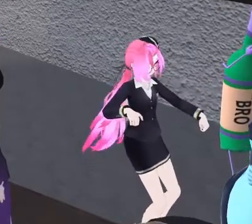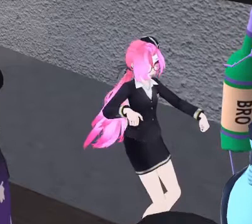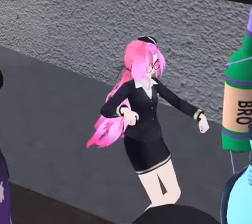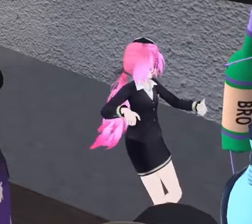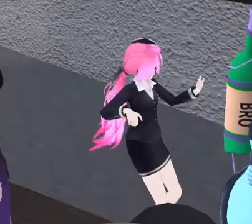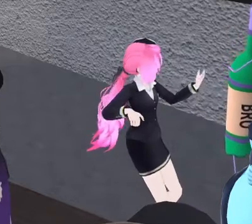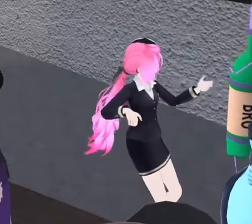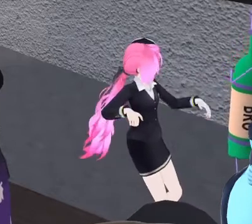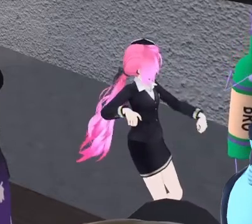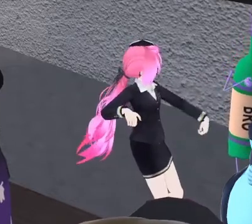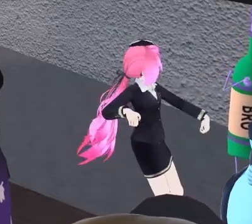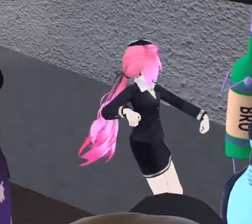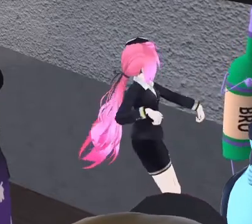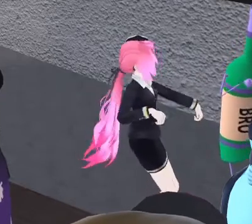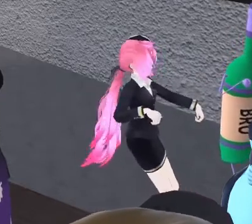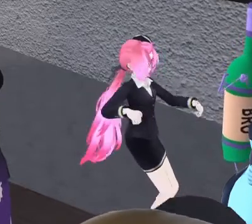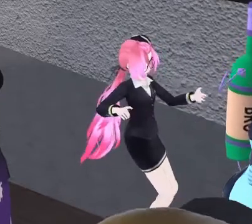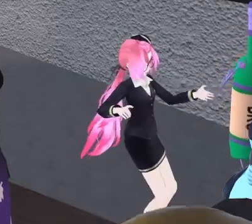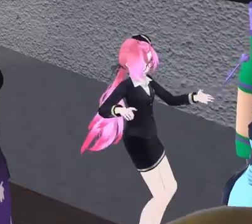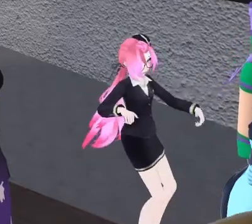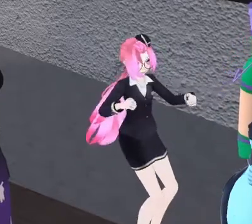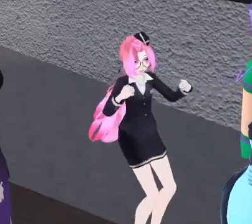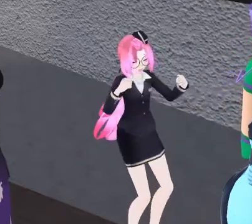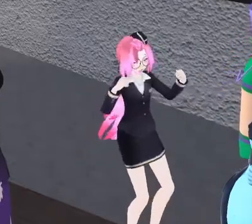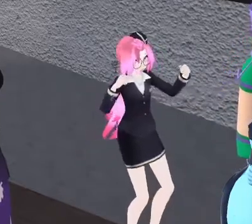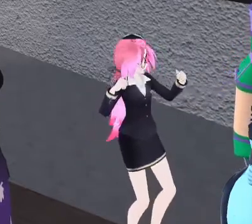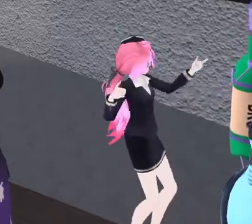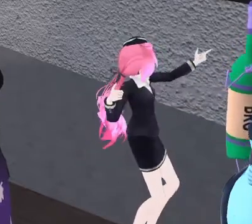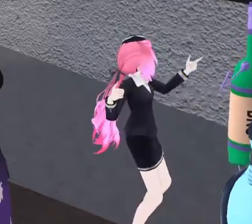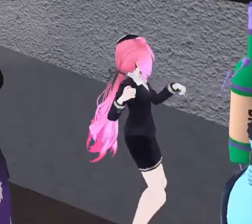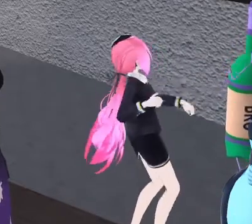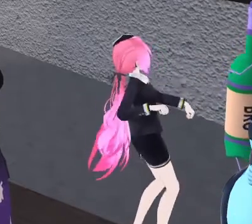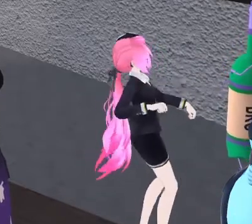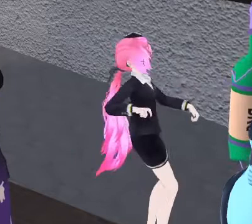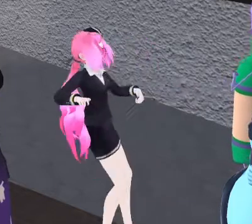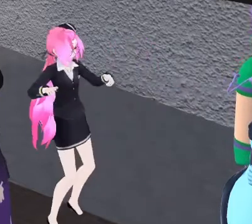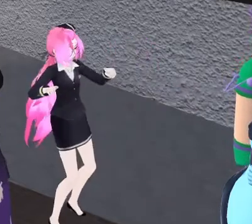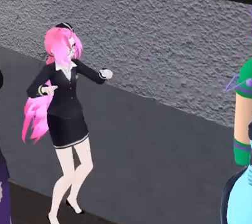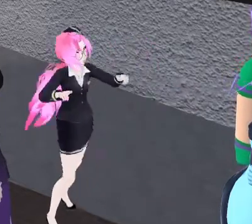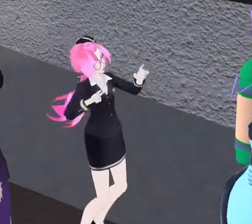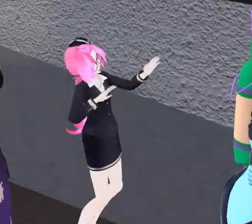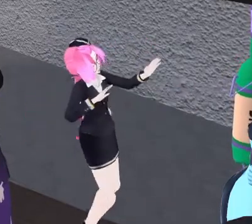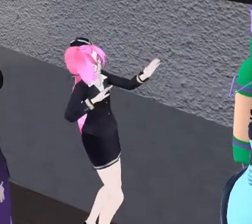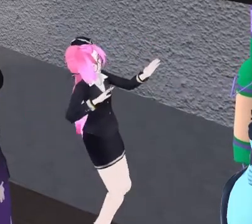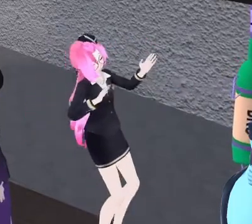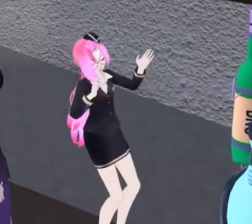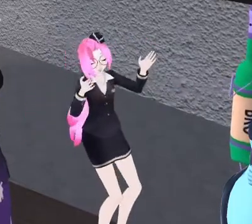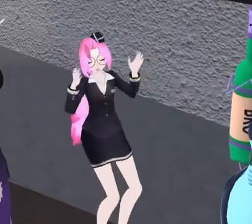we could do not coin sure flip. everyone. Or if you guys are like, yeah, oh yeah, you want to do it? Okay, sure. If you guys feel like you're ready, choose your